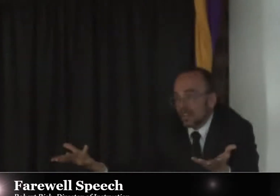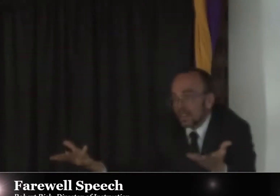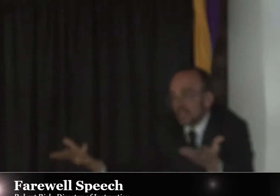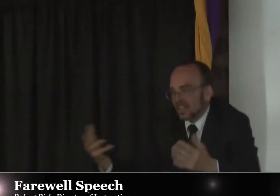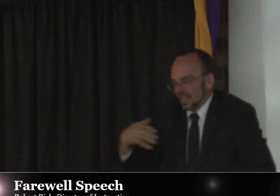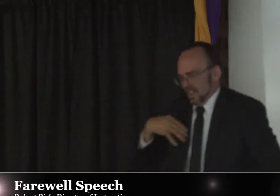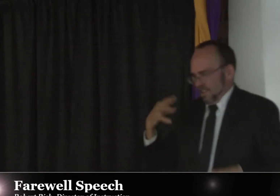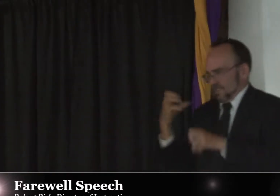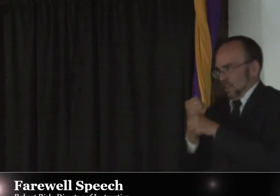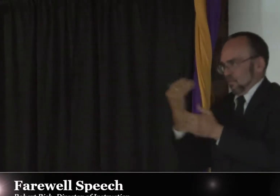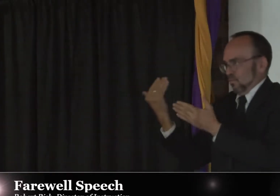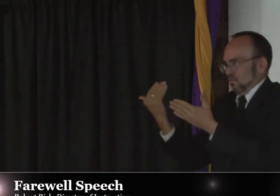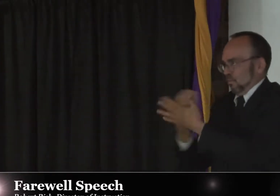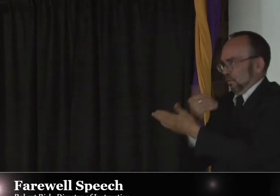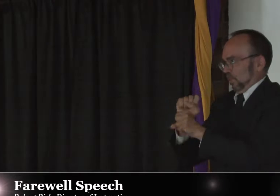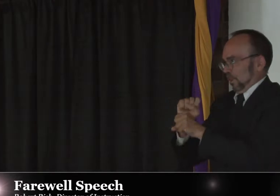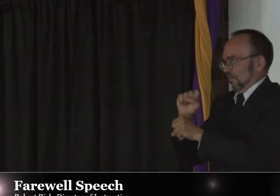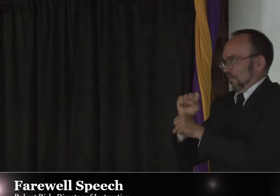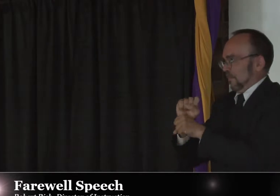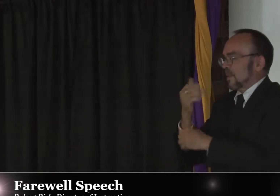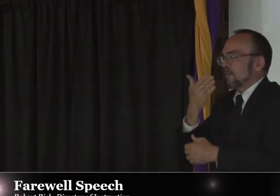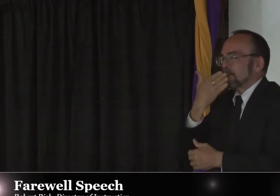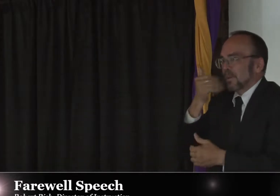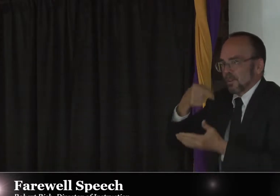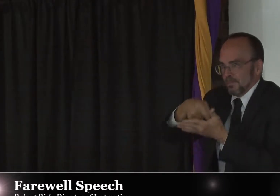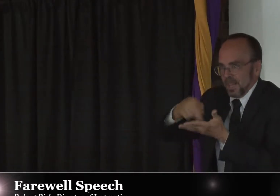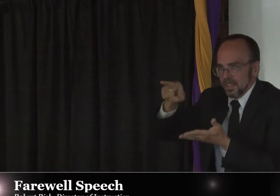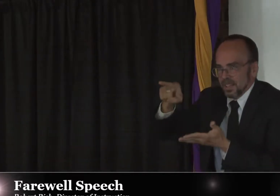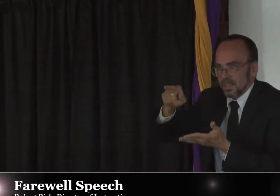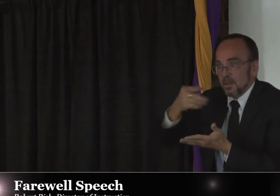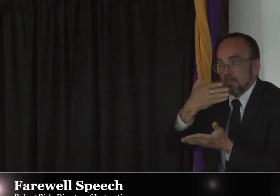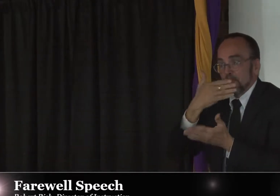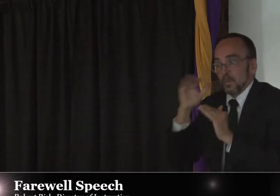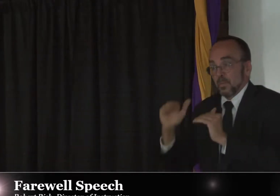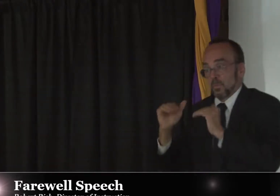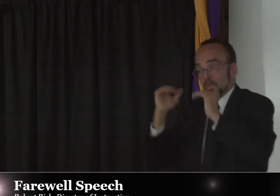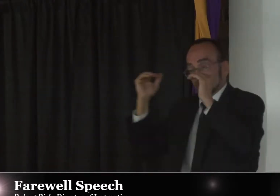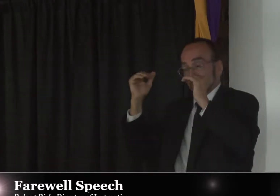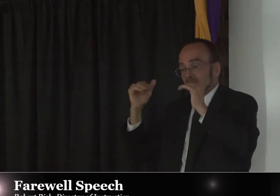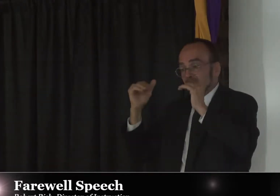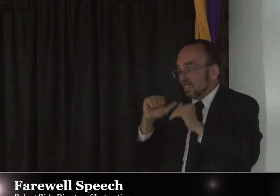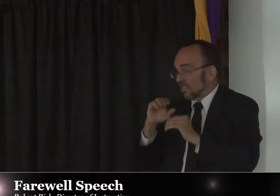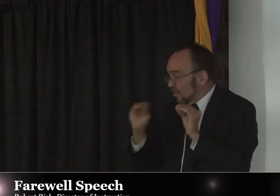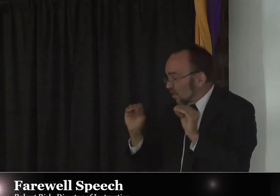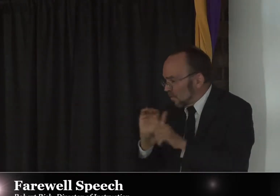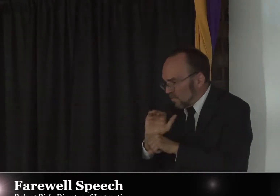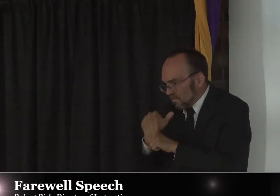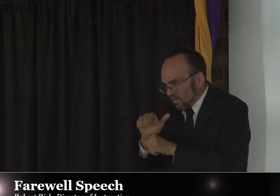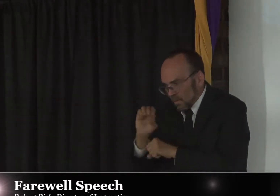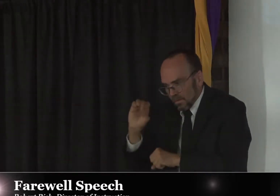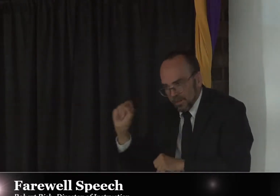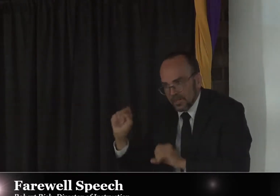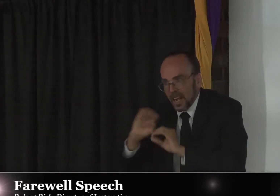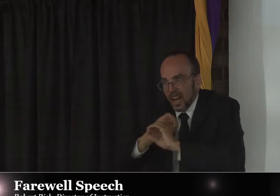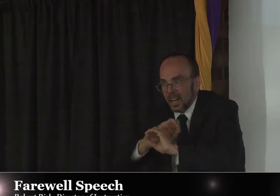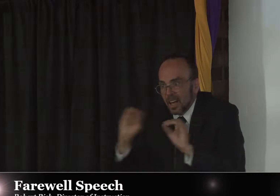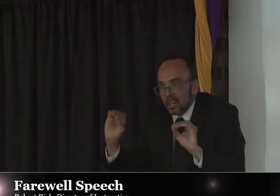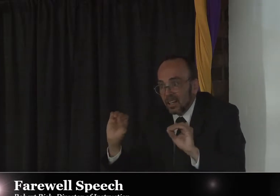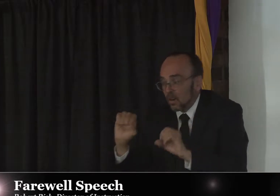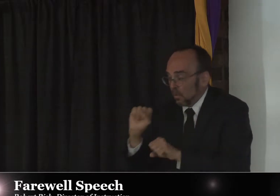she said, you know what, you guys? I got a new job. Better pay, better promotion, no nights, overtime,